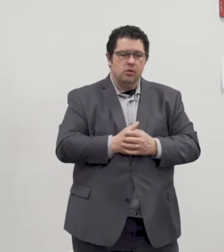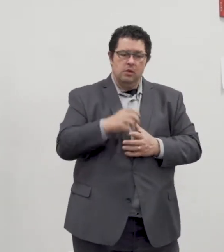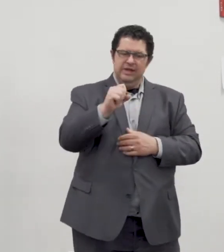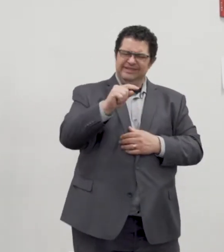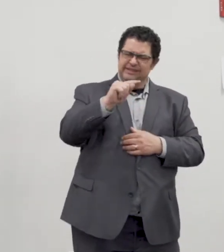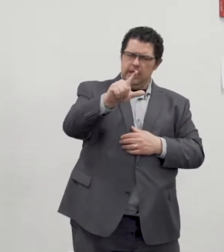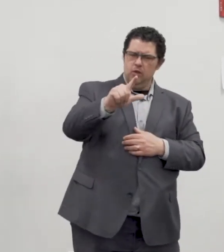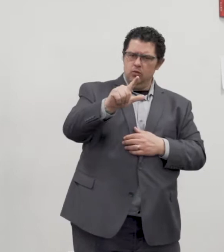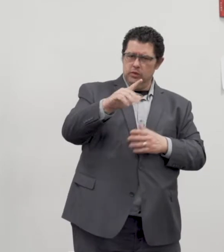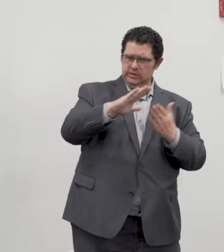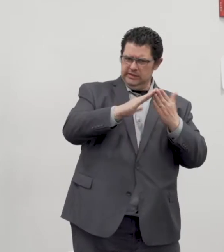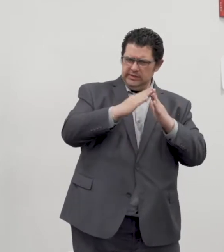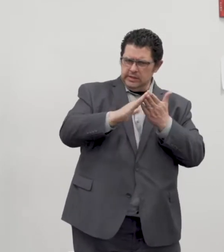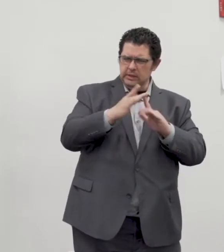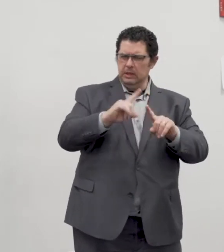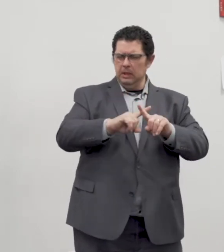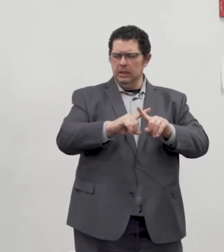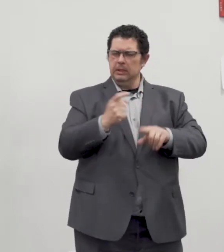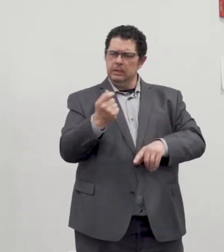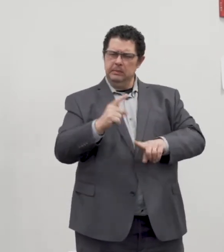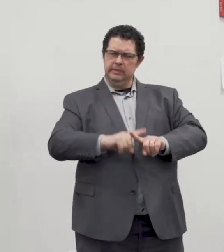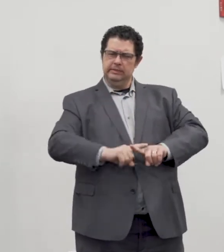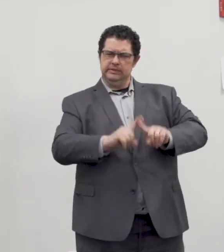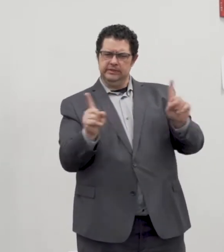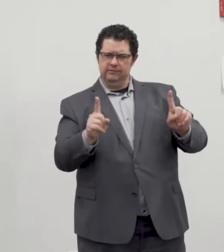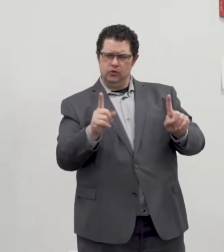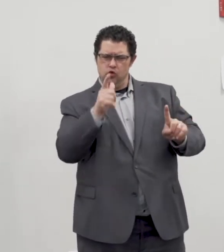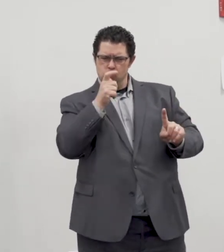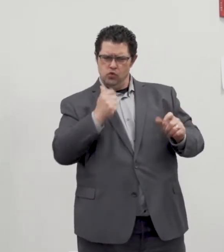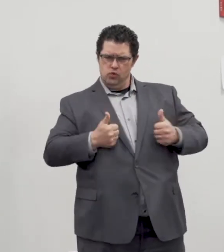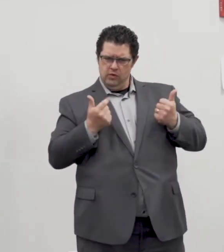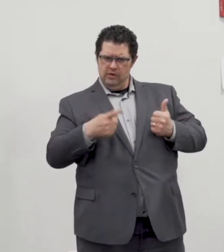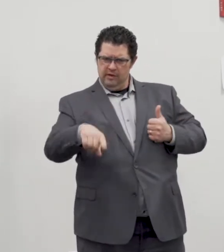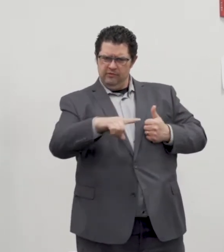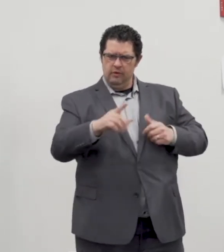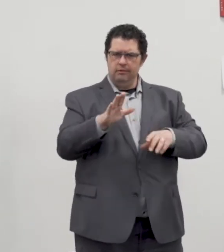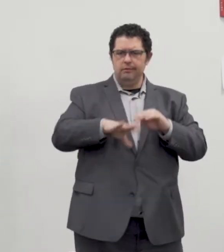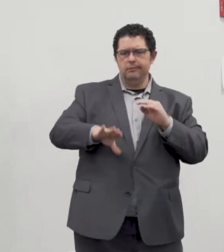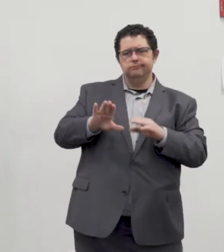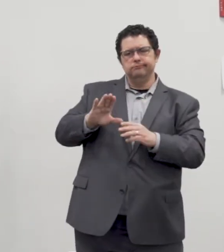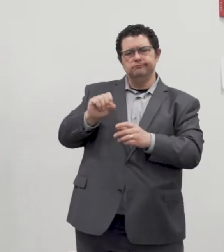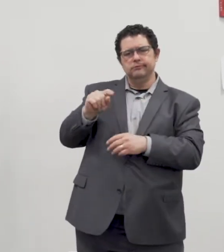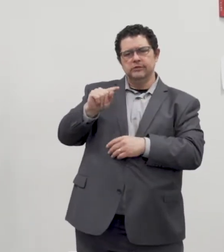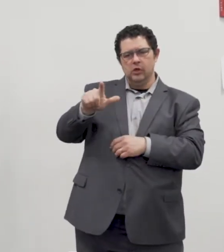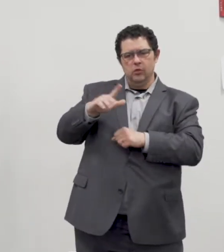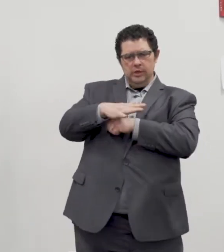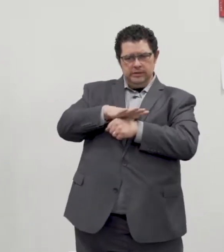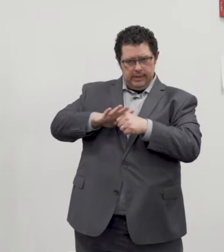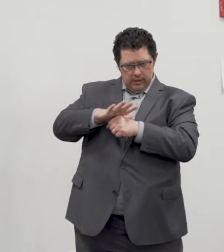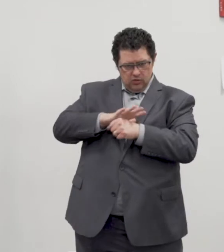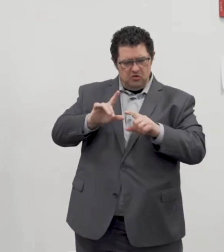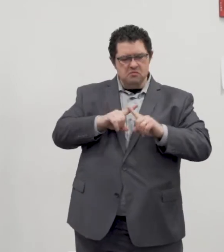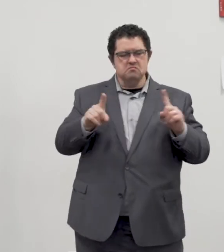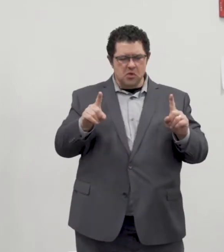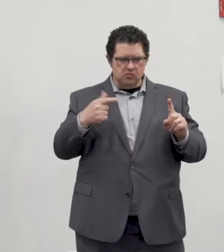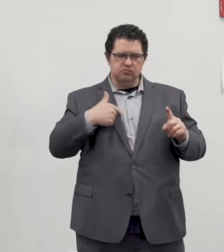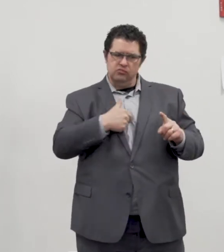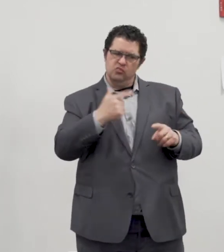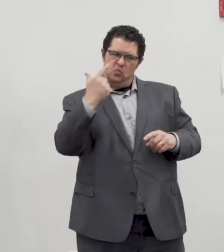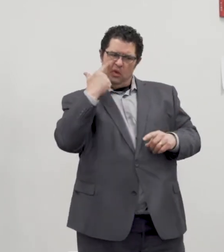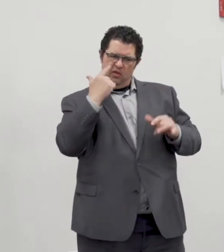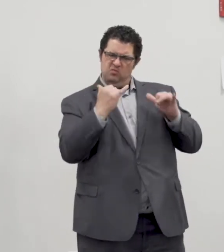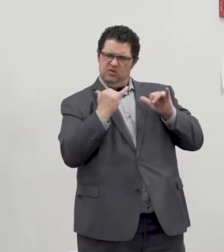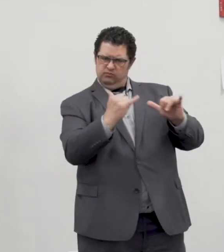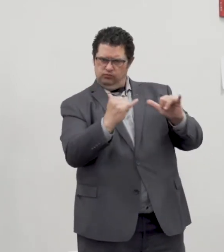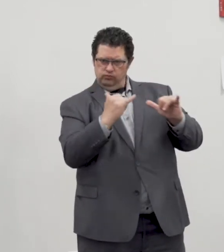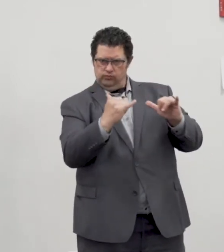different demographically than St. Louis County. They have different types of businesses, but for the most part, we believe that we will be very